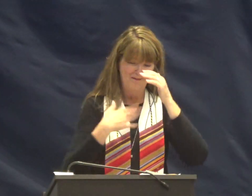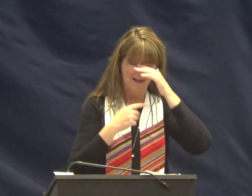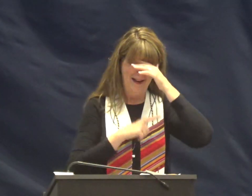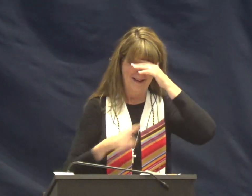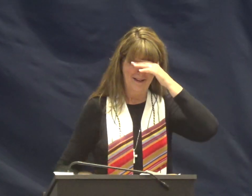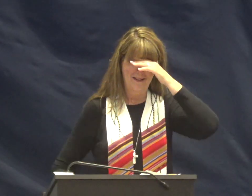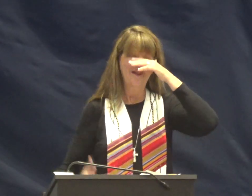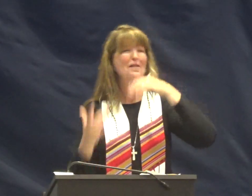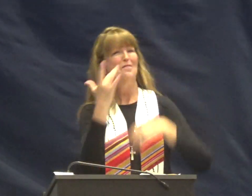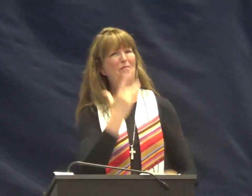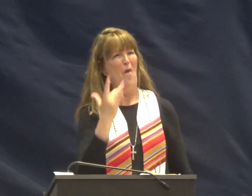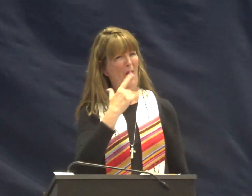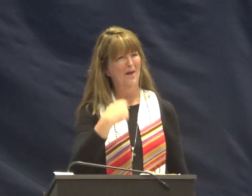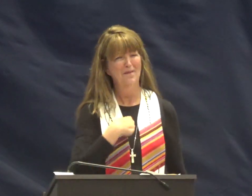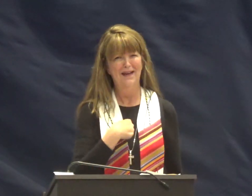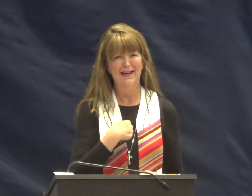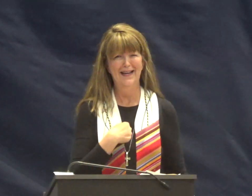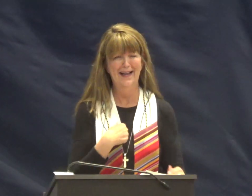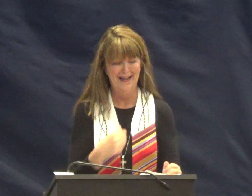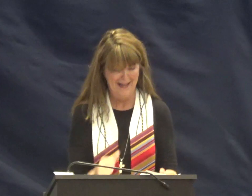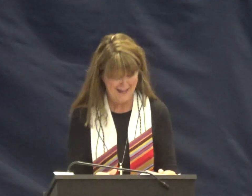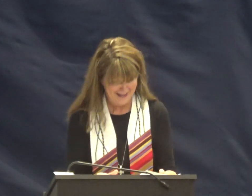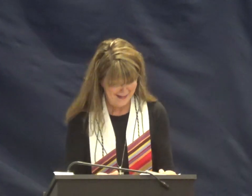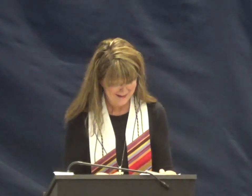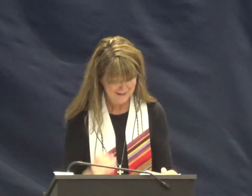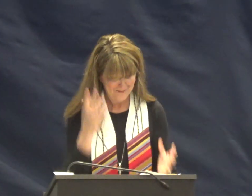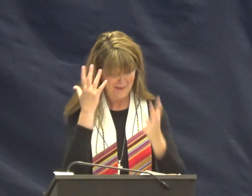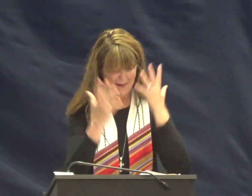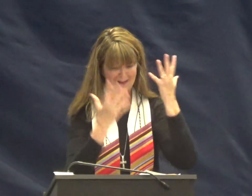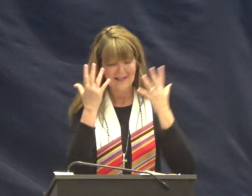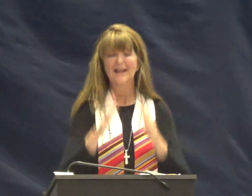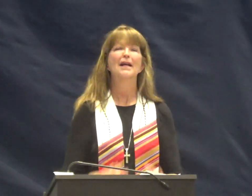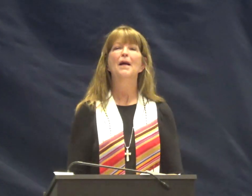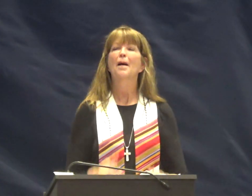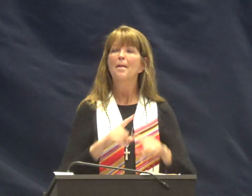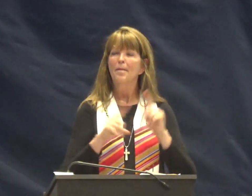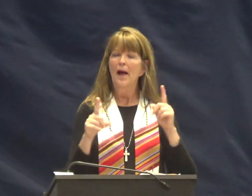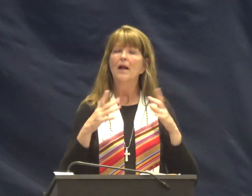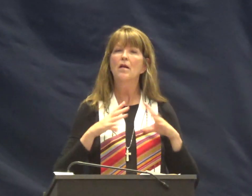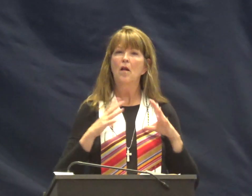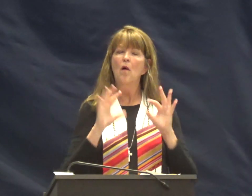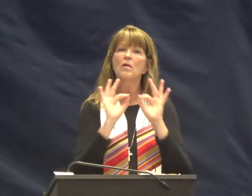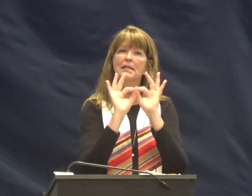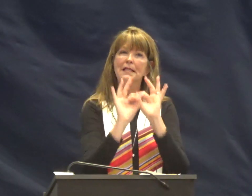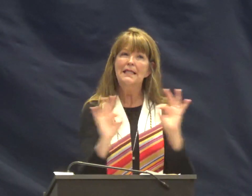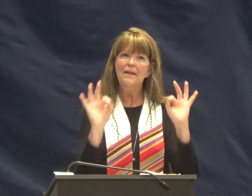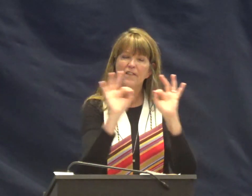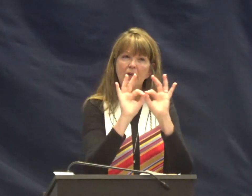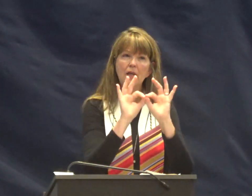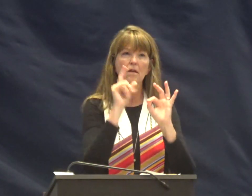fabric just dwarfed my legs. It's so embarrassing now to think about this.